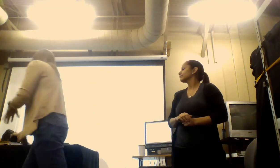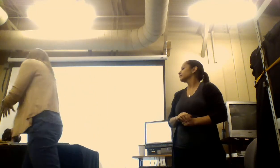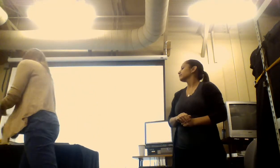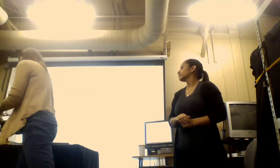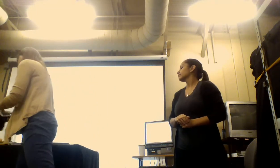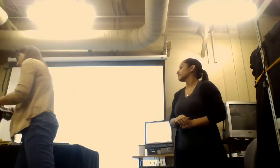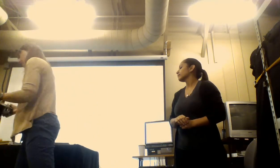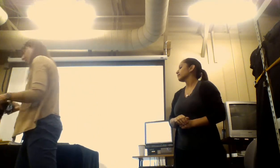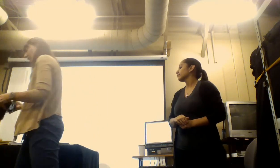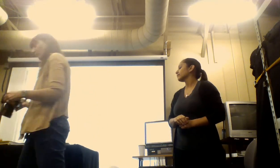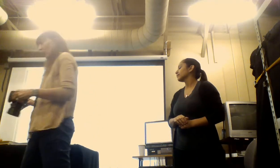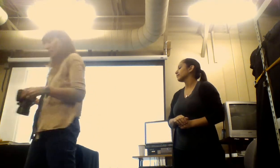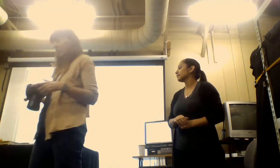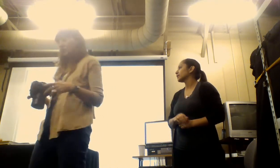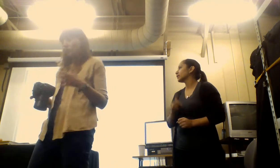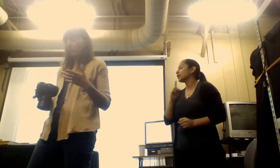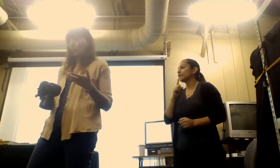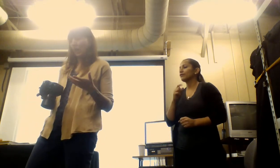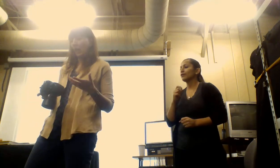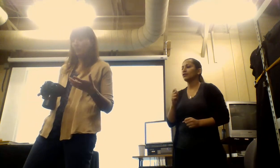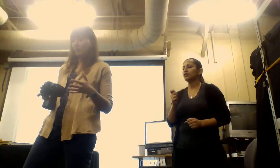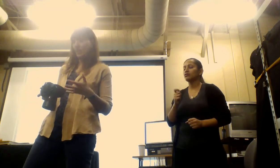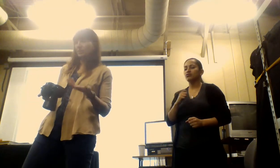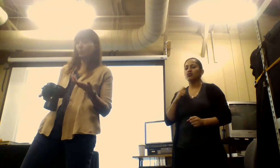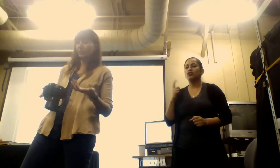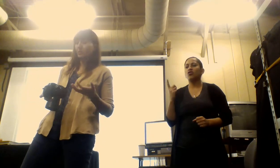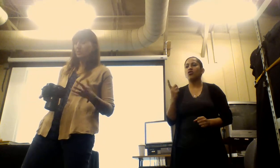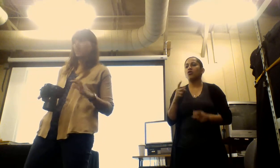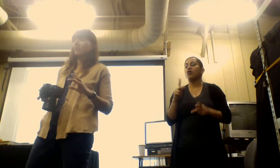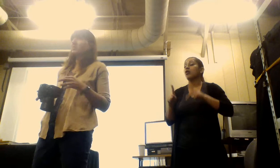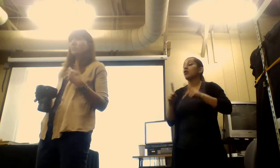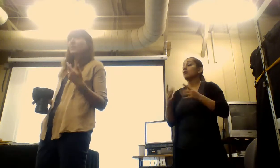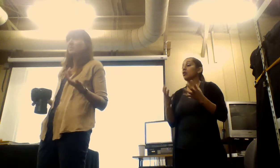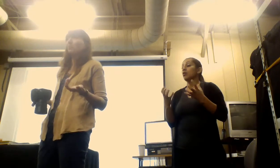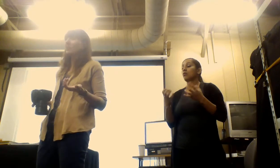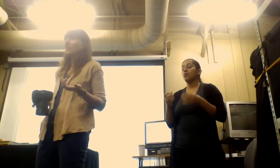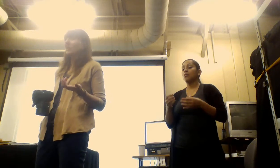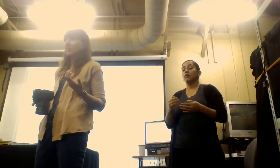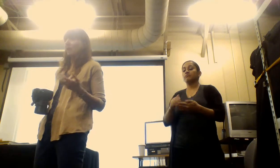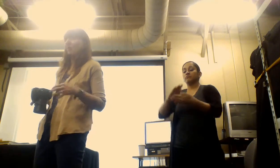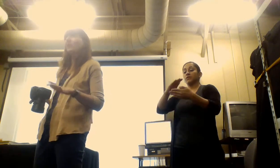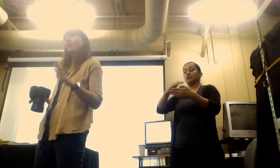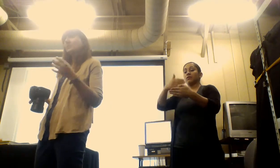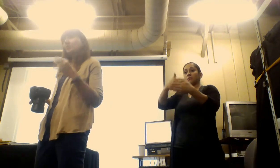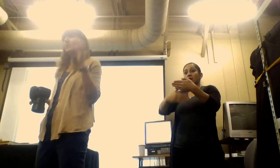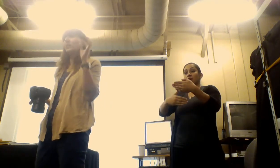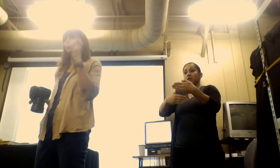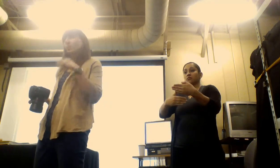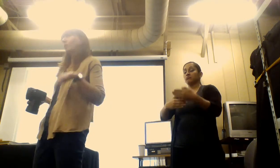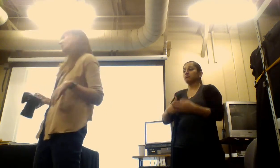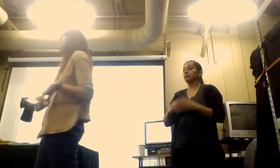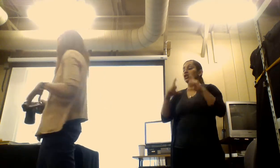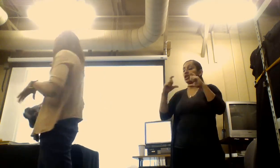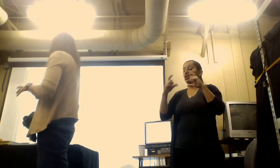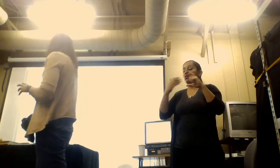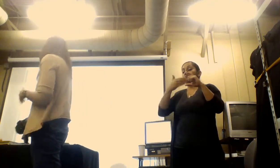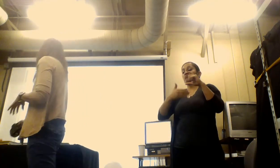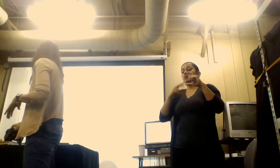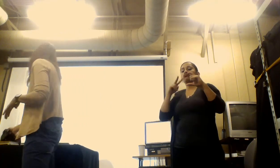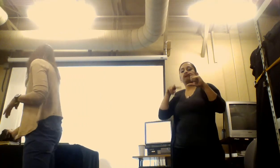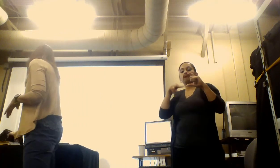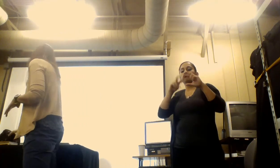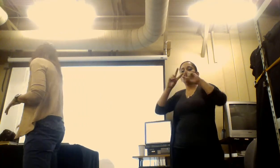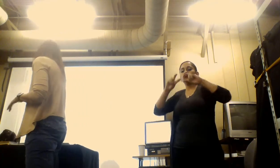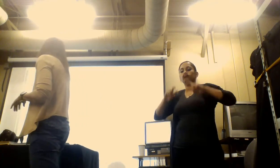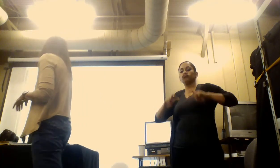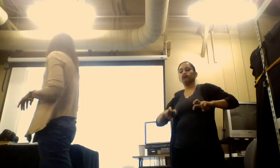everyone wants to look at the back of the camera and be totally wowed and amazed at what they're seeing, and sometimes that really does happen. Sometimes, it needs to go back and